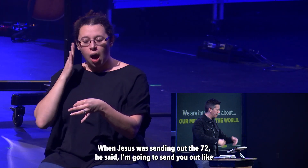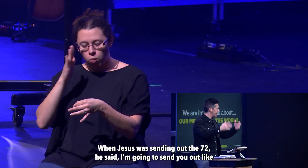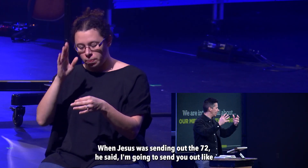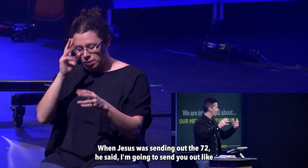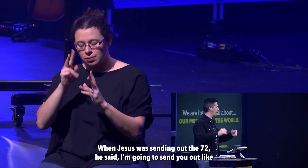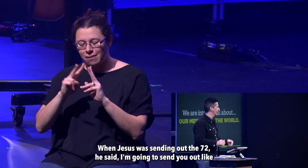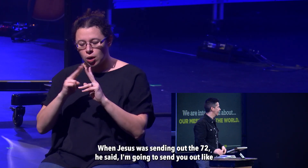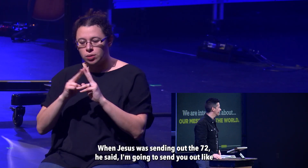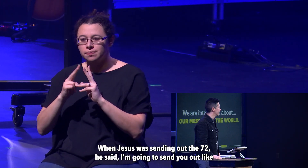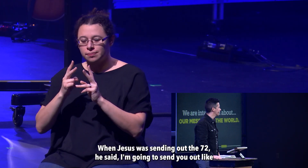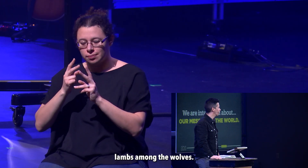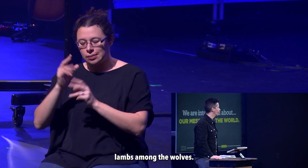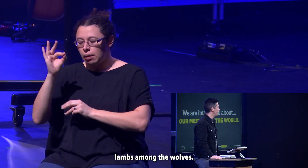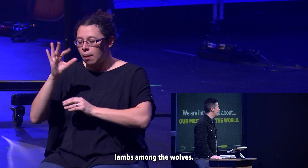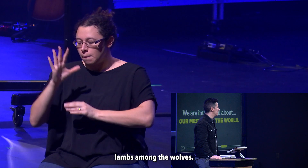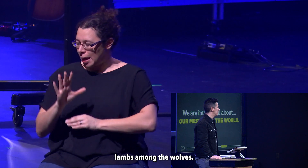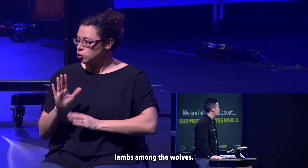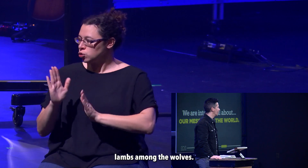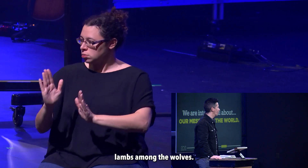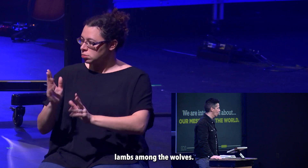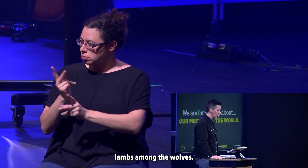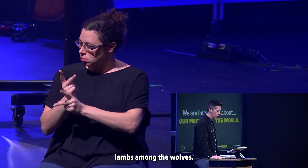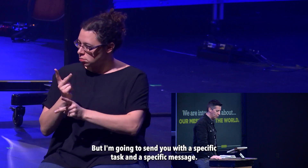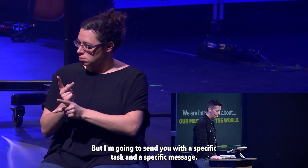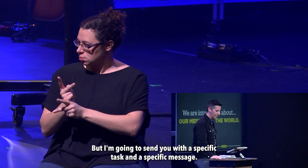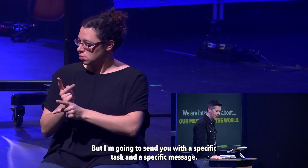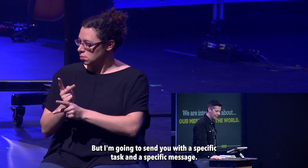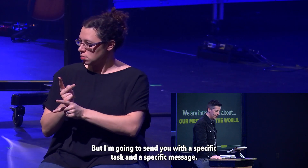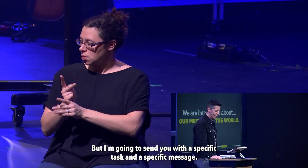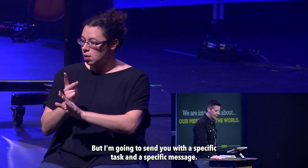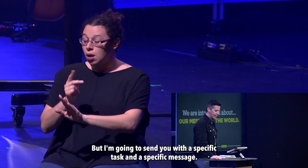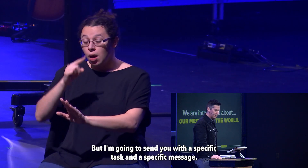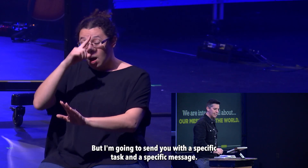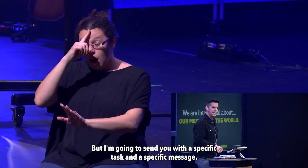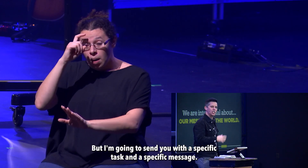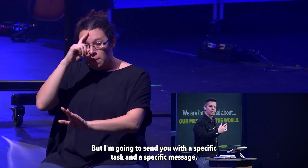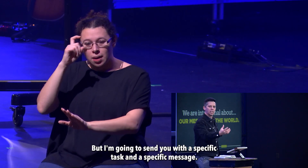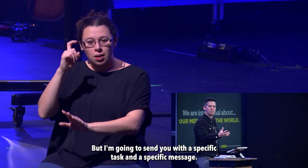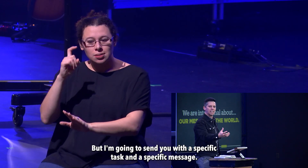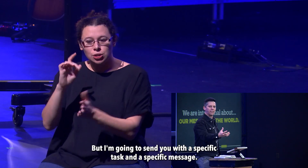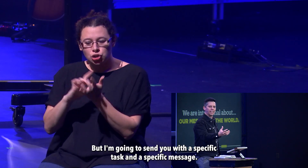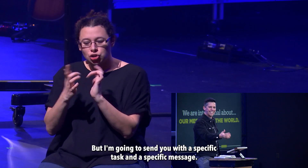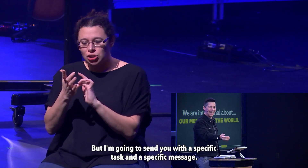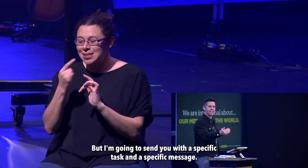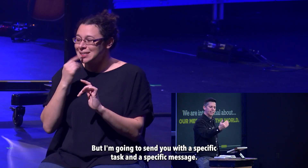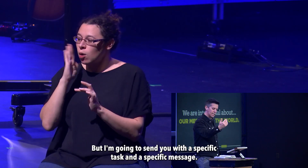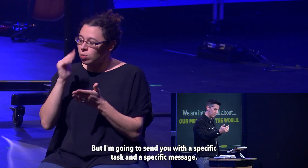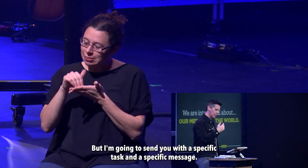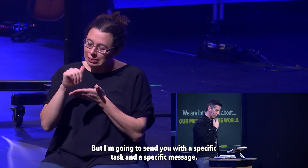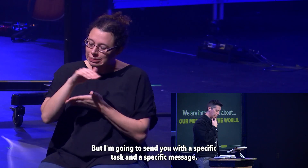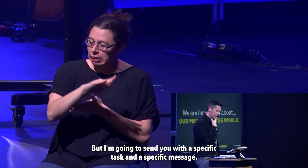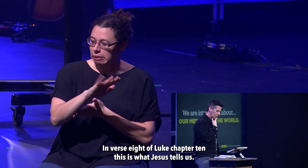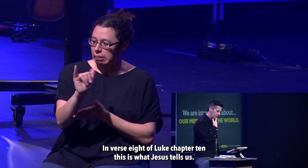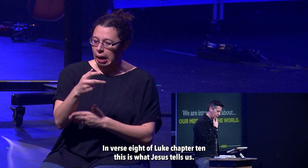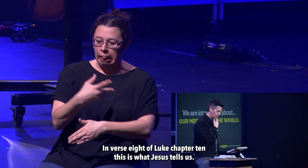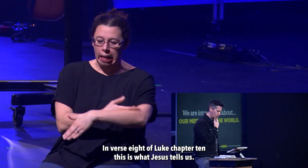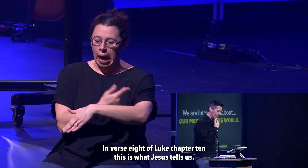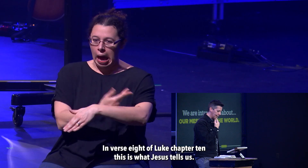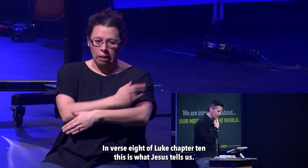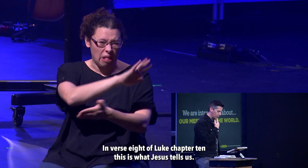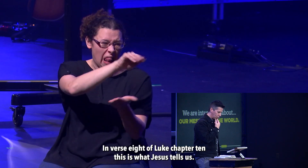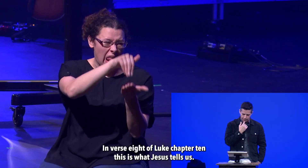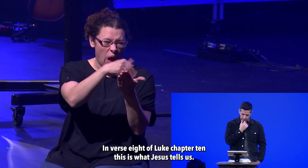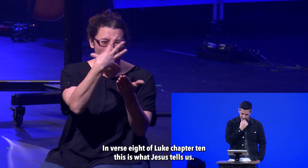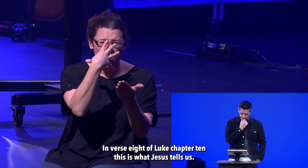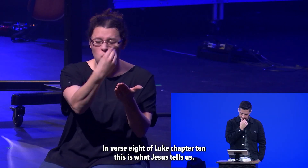he said, I'm going to send you out like lambs among the wolves, but I'm going to send you with a specific task and a specific message. In verse